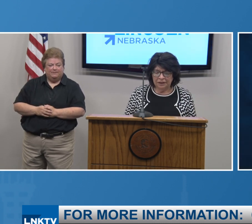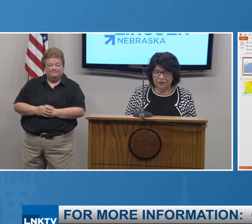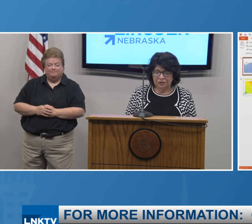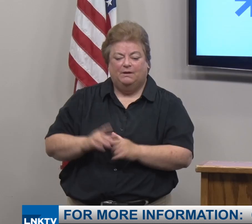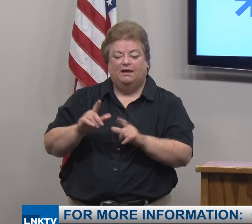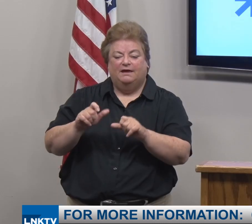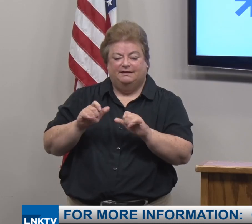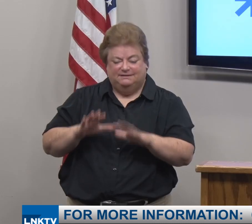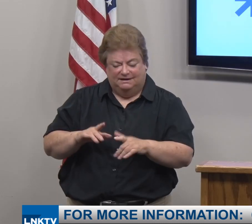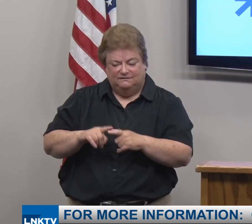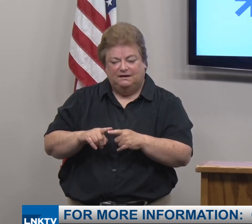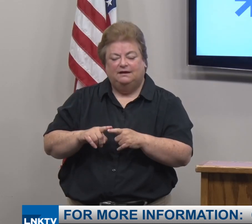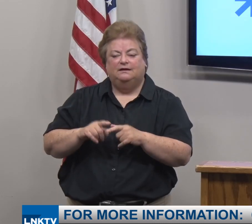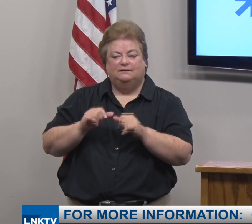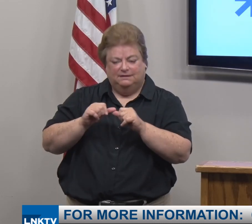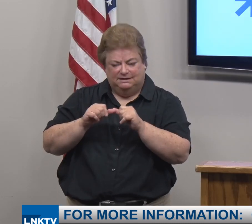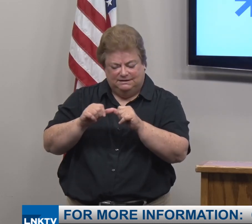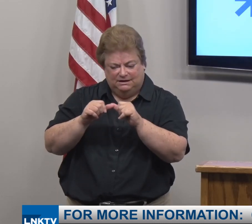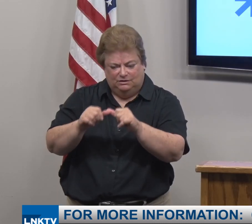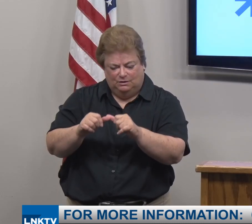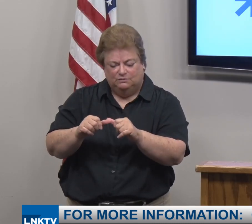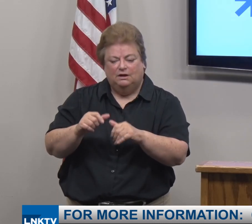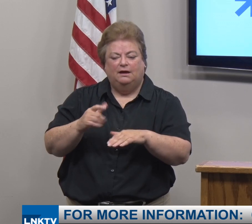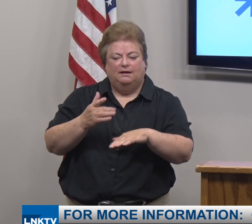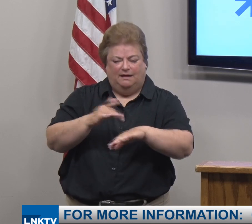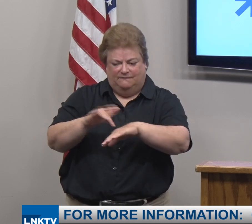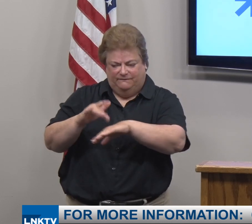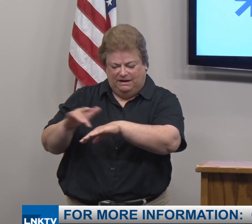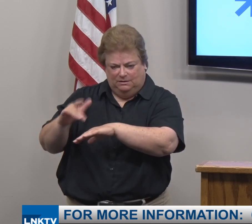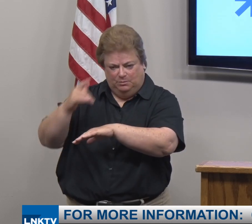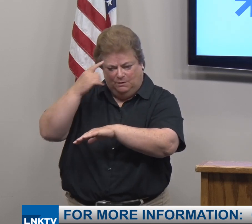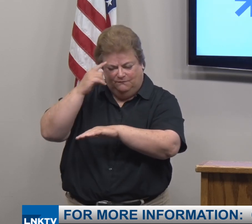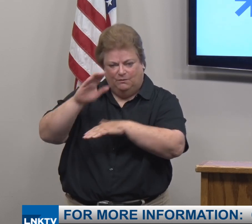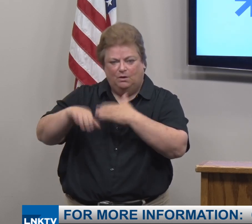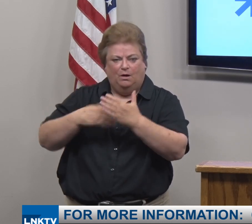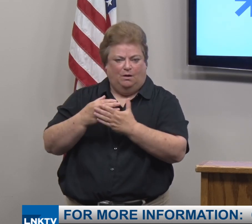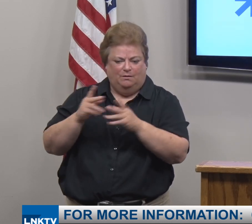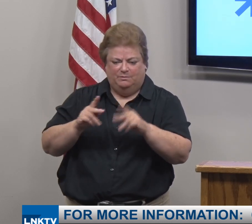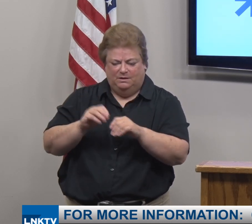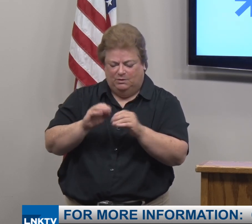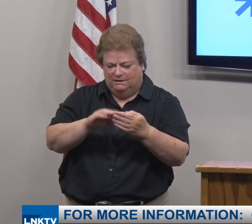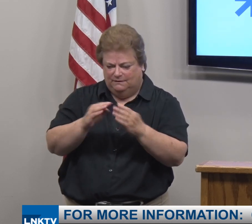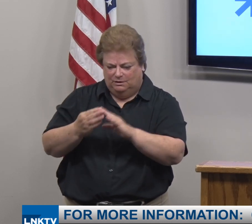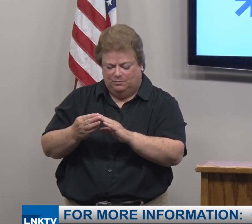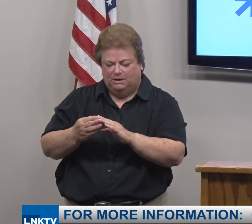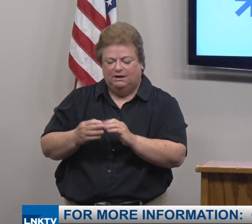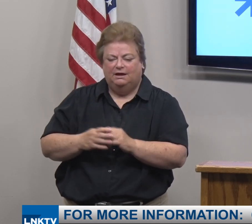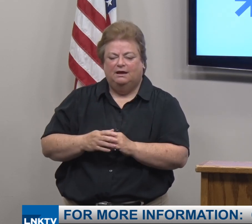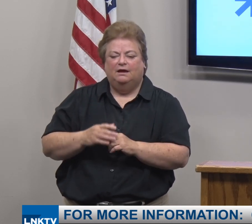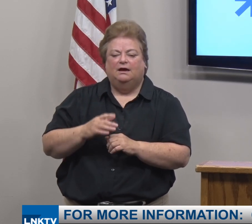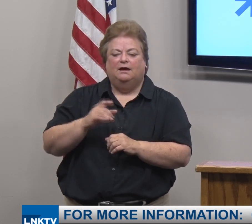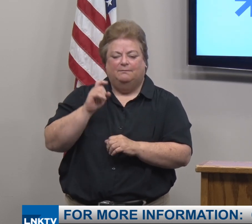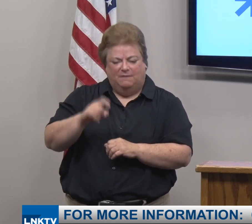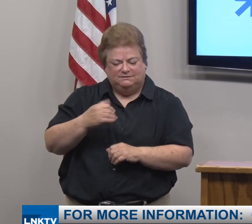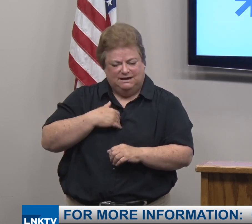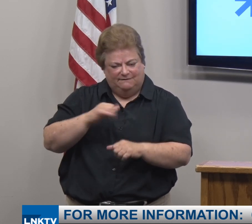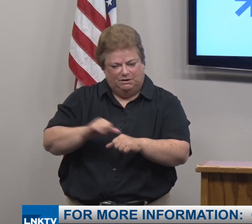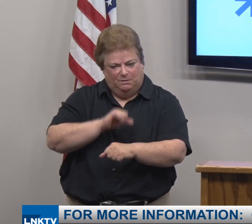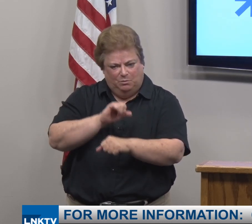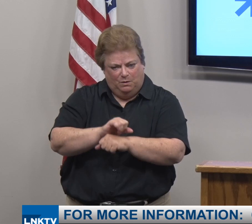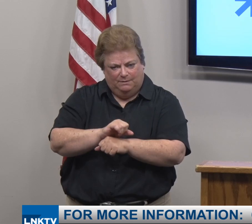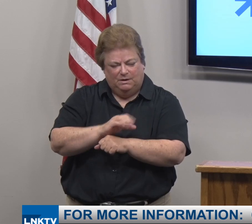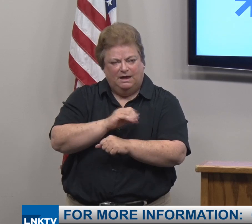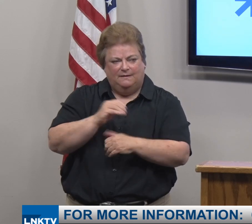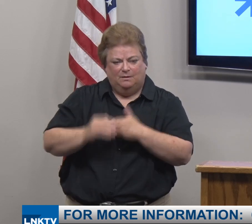Testing continues to be widely available in the community at the 3 drive-in sites. Appointments are required, and the